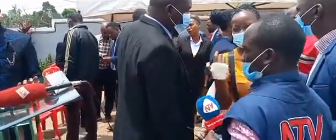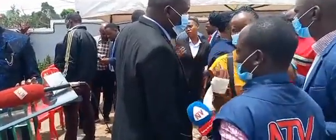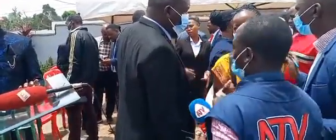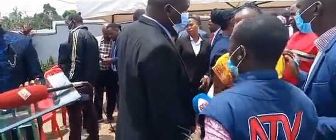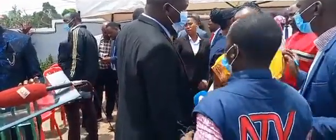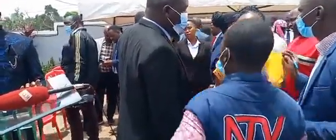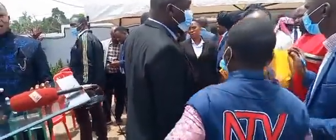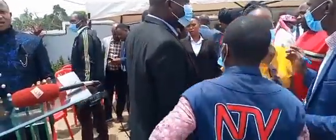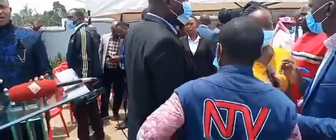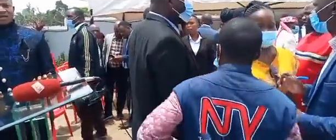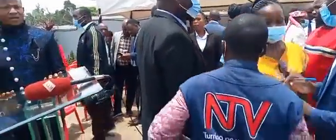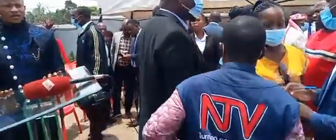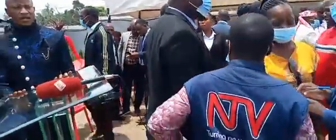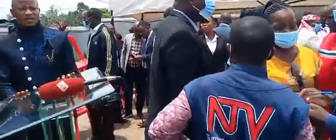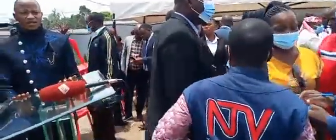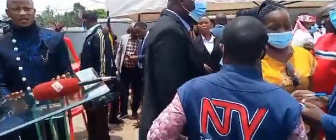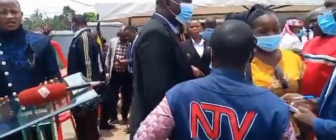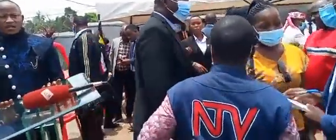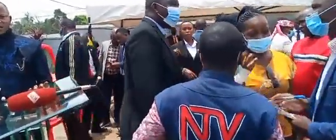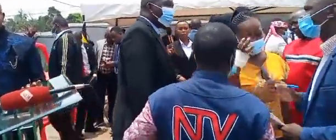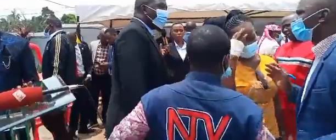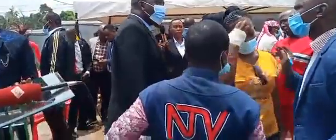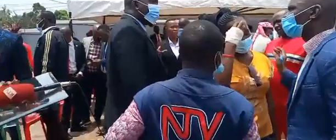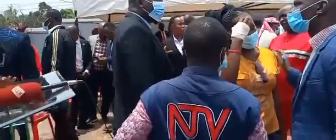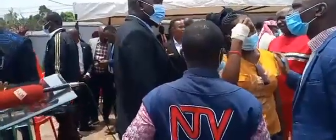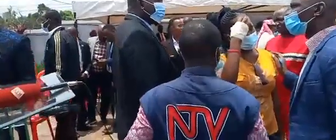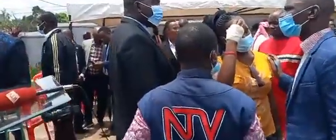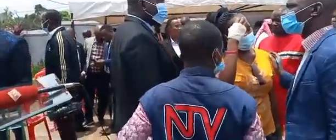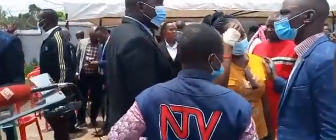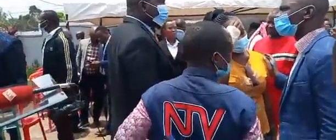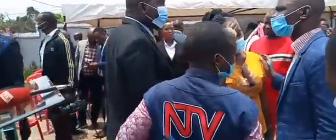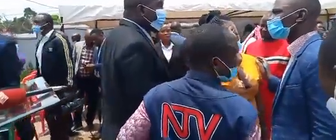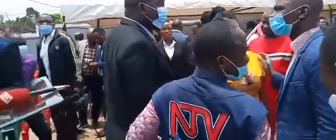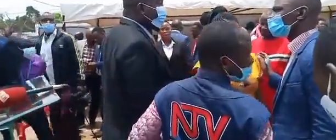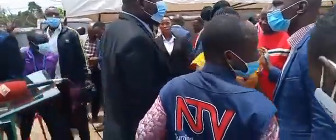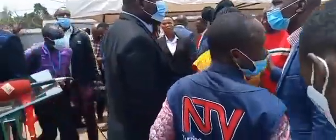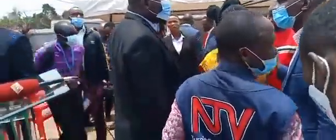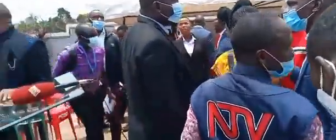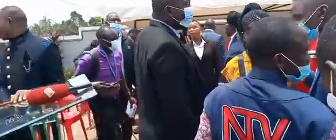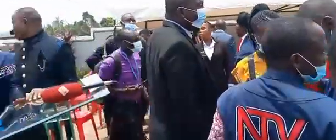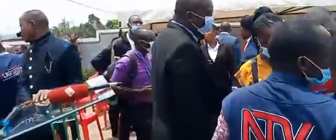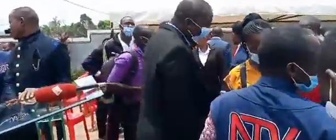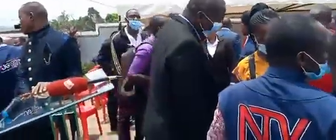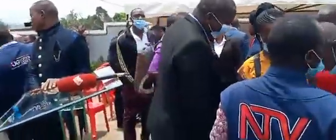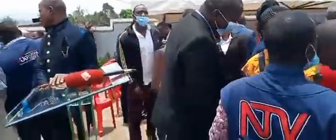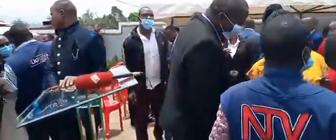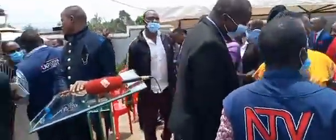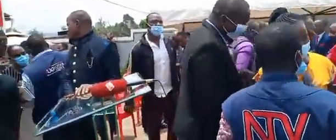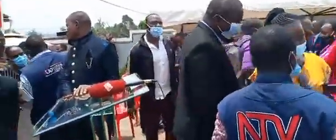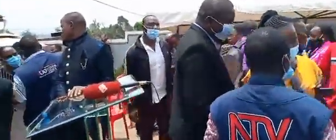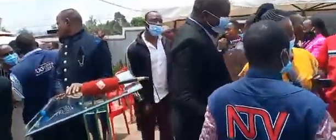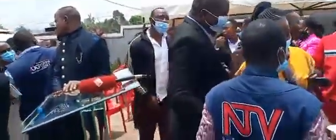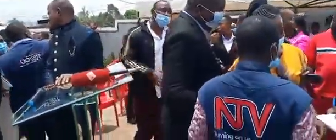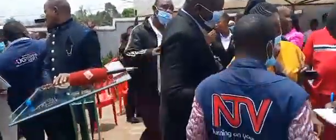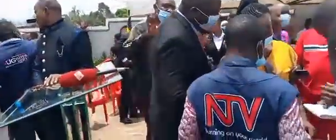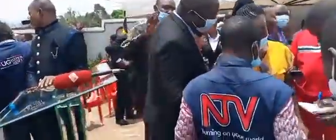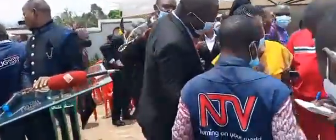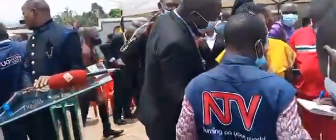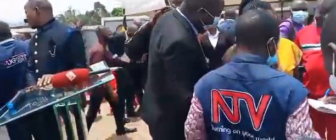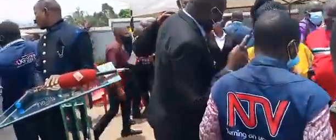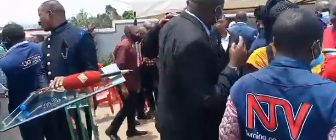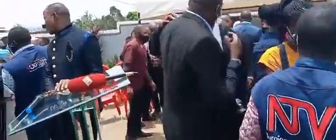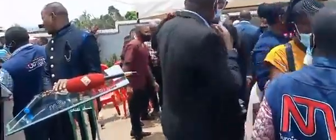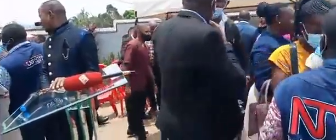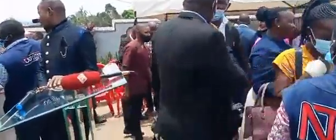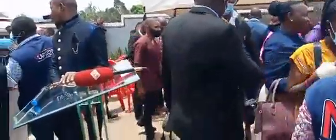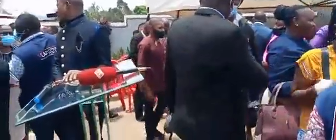we of want we can host the president online nara la sawa namba ya press conference. God bless you. Thank you for loving Ghetto